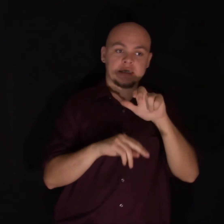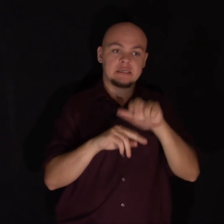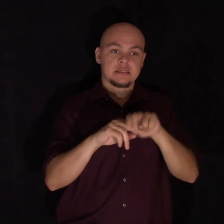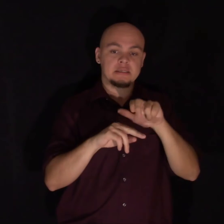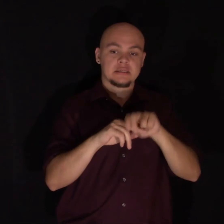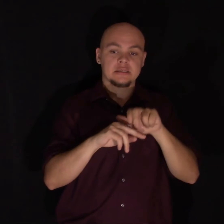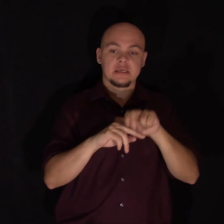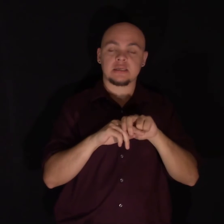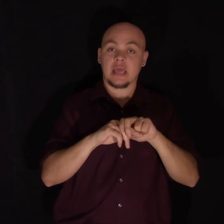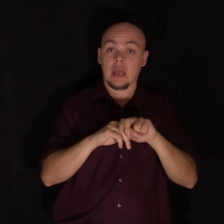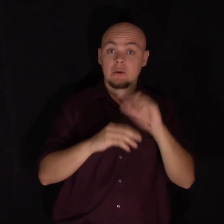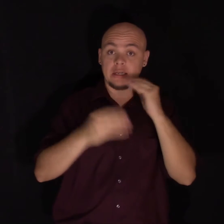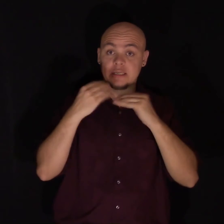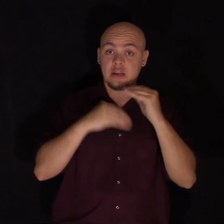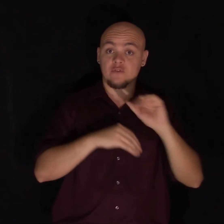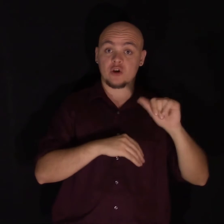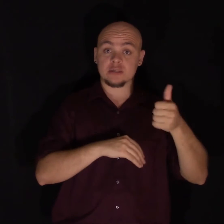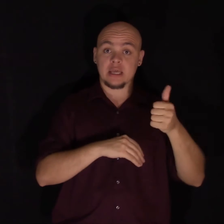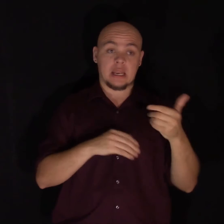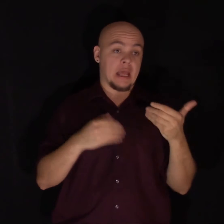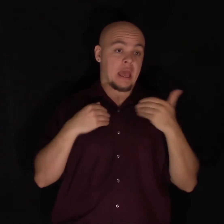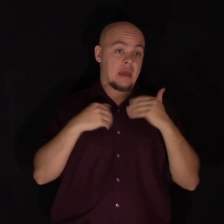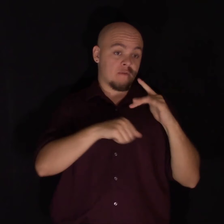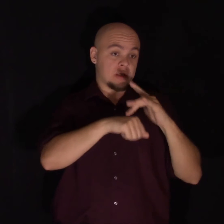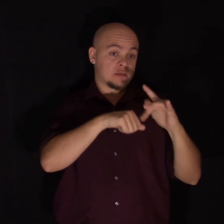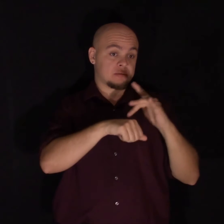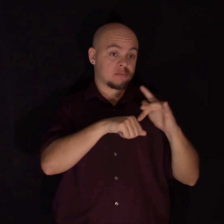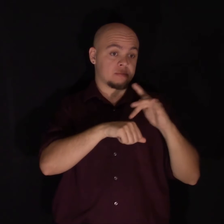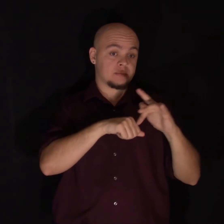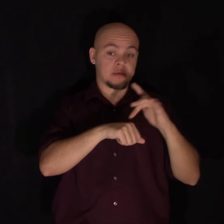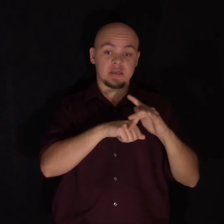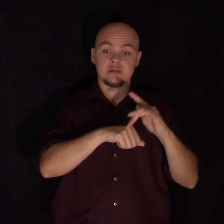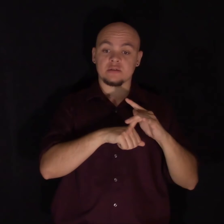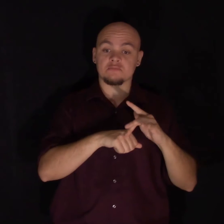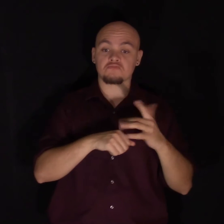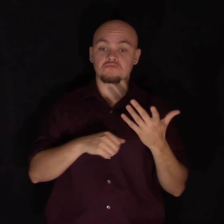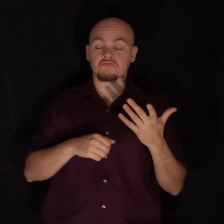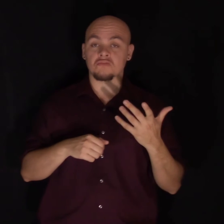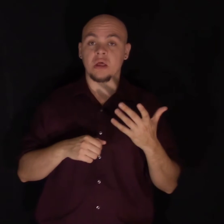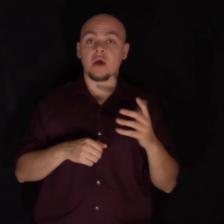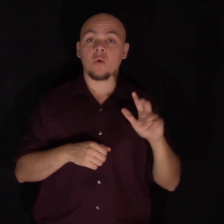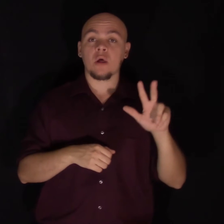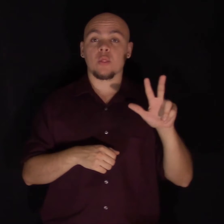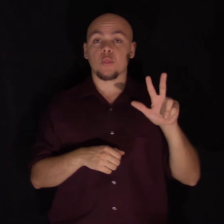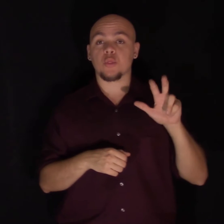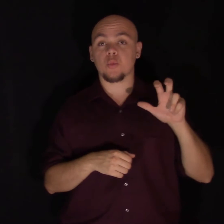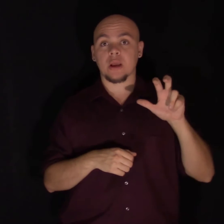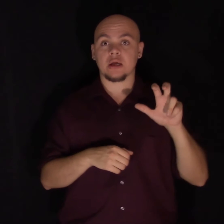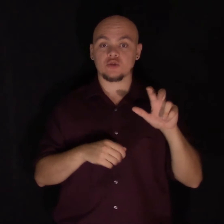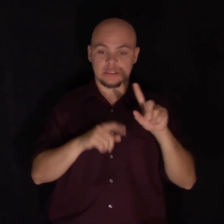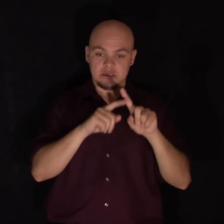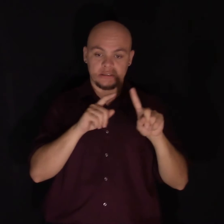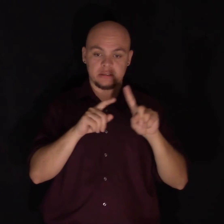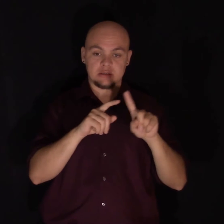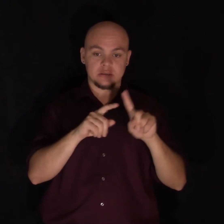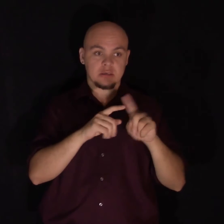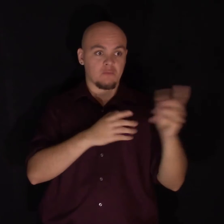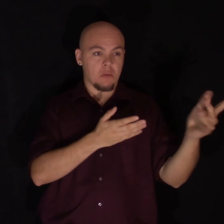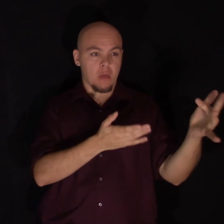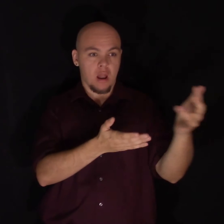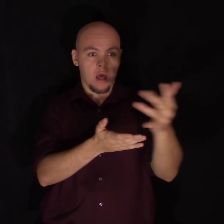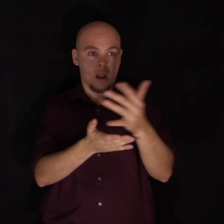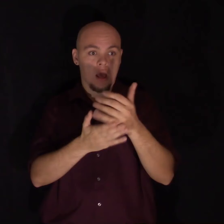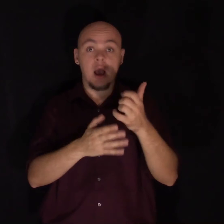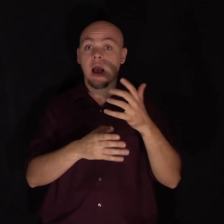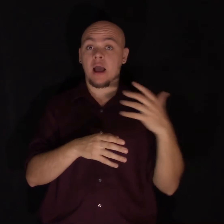10, room for guests, and all my kite surfing gear. With over 300 entries from around the world, I got